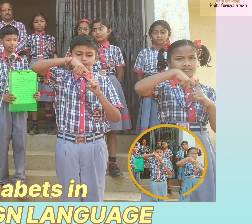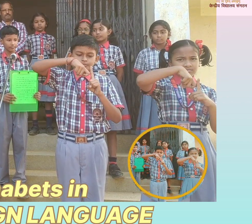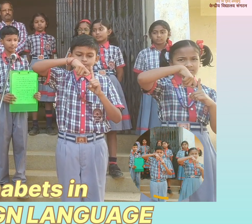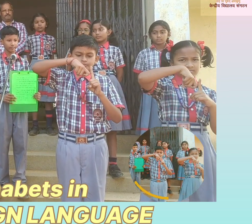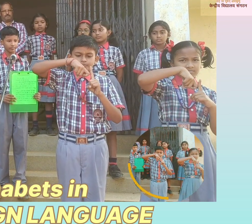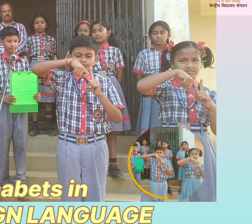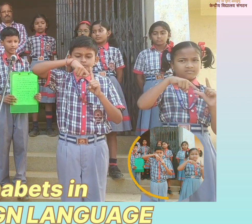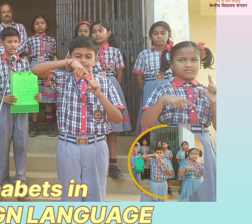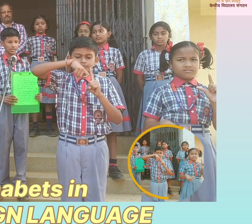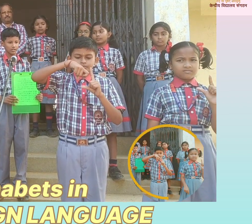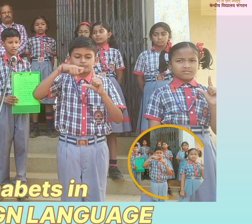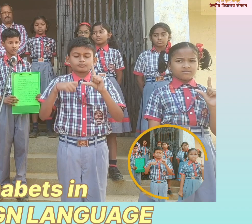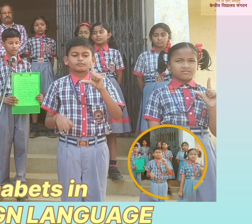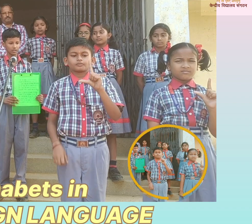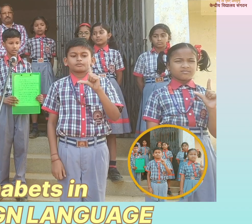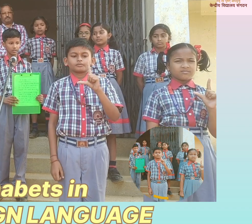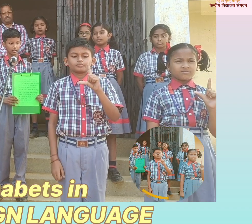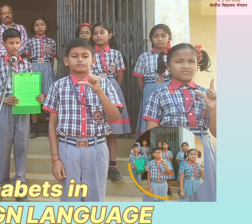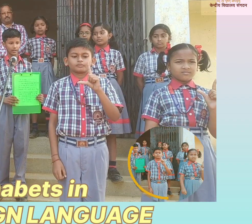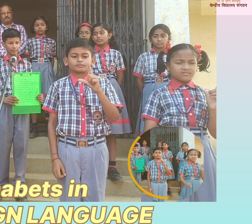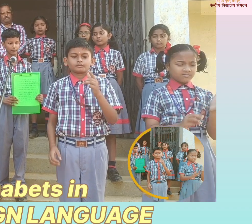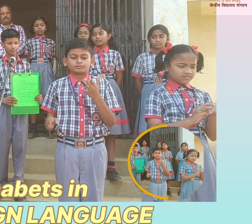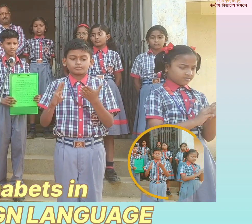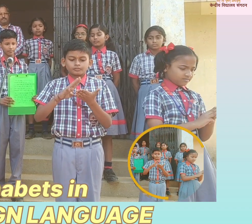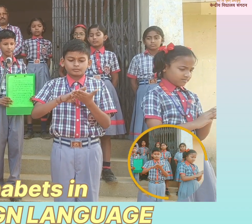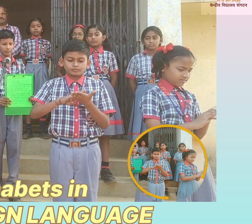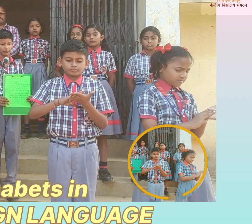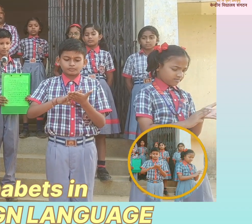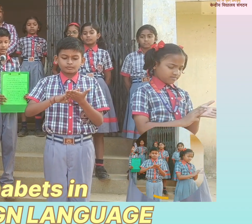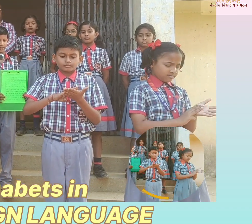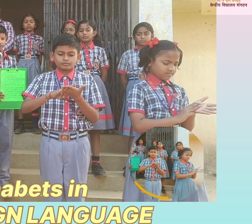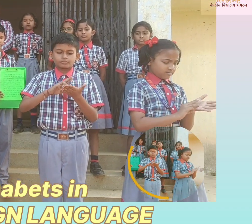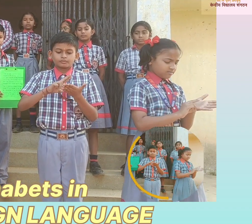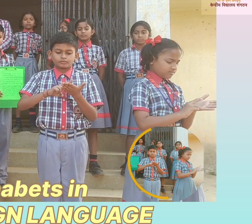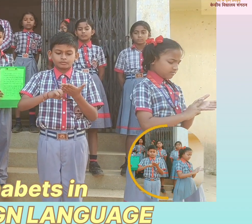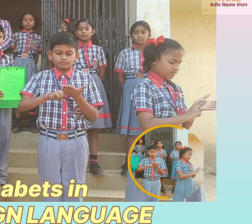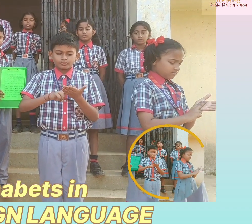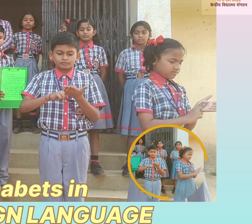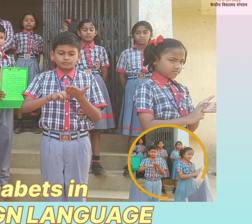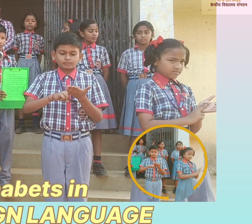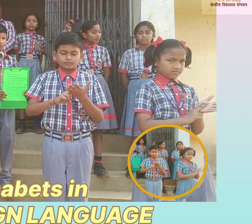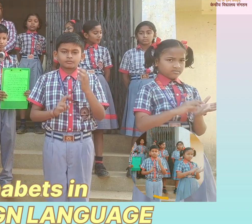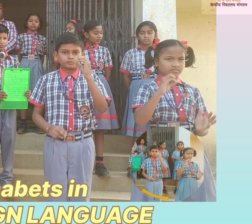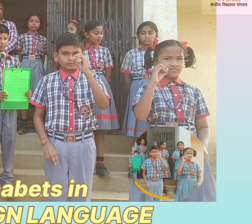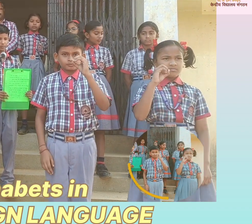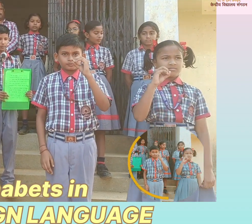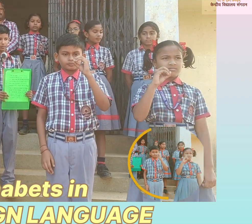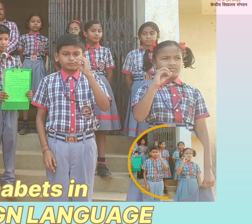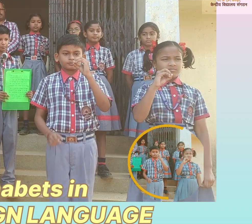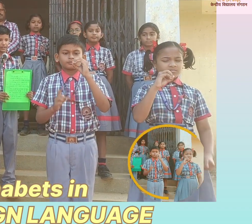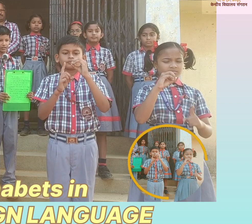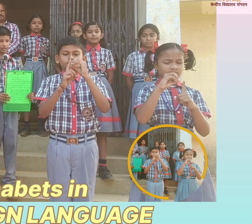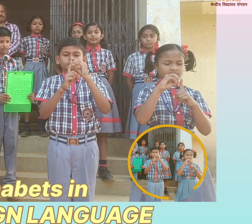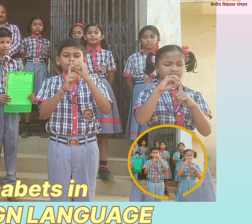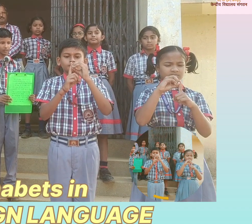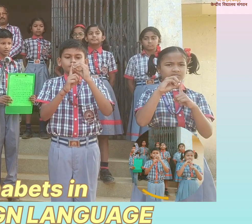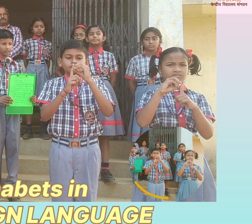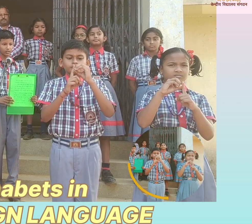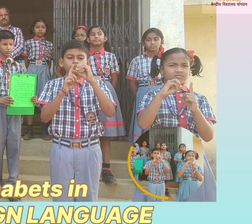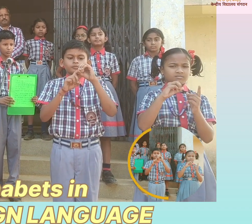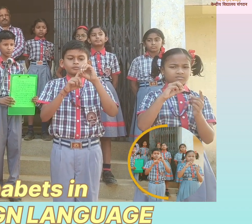K L M N O